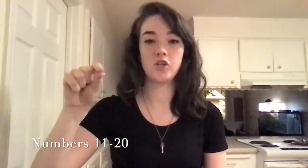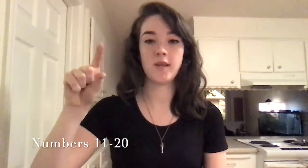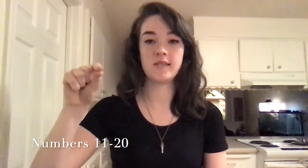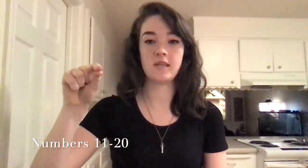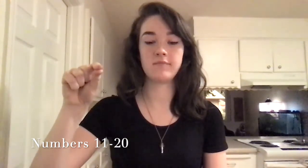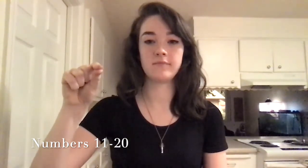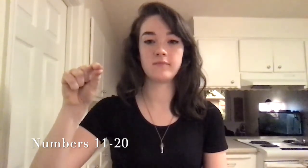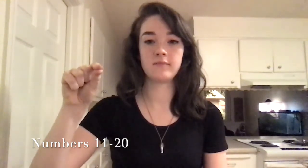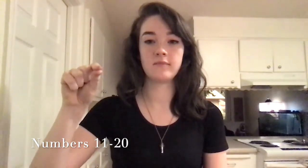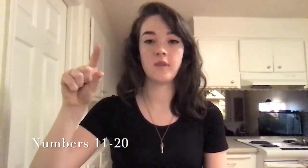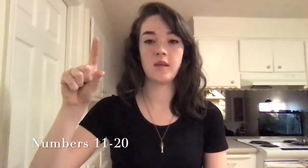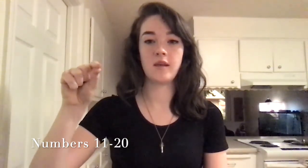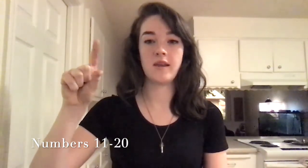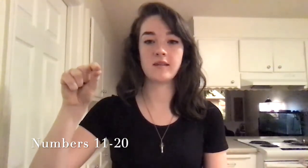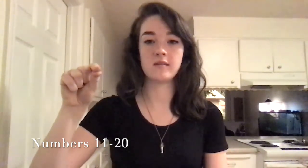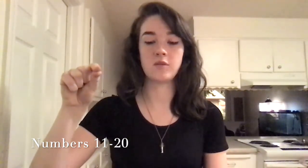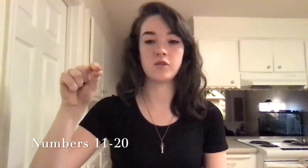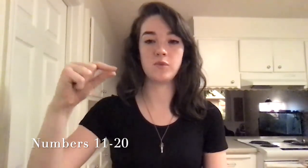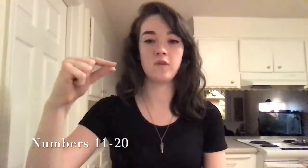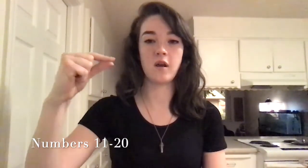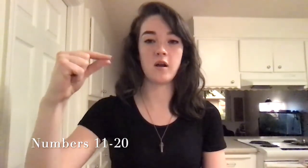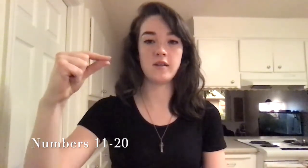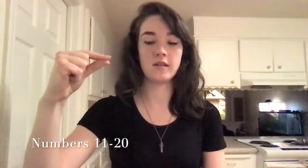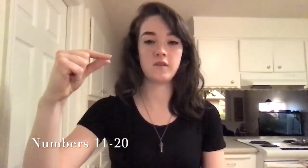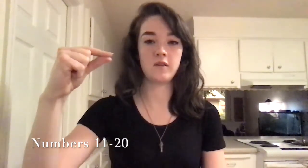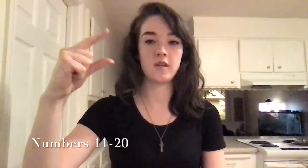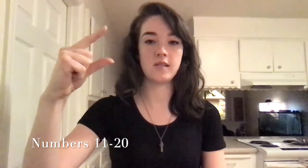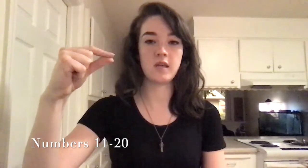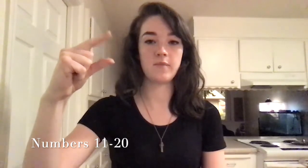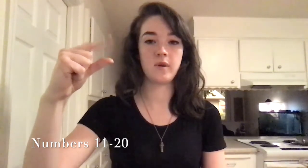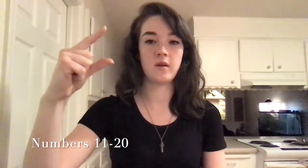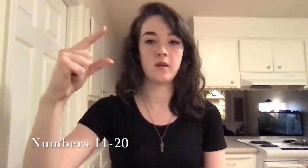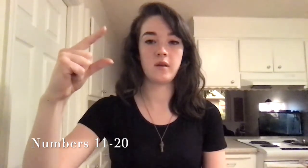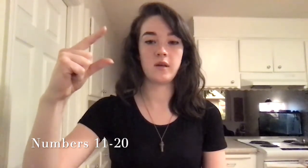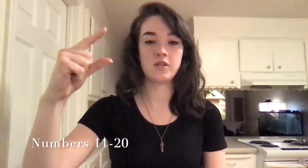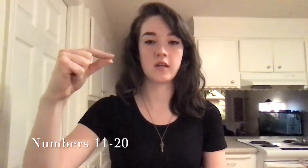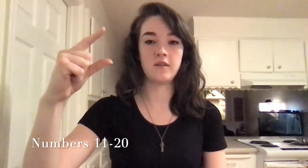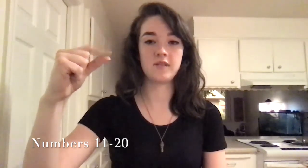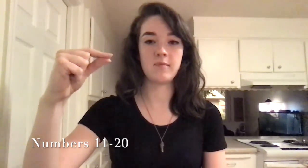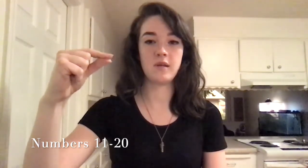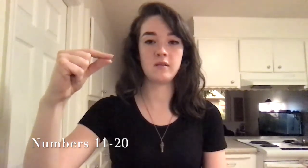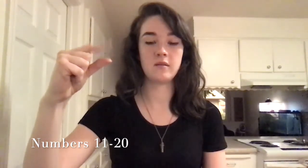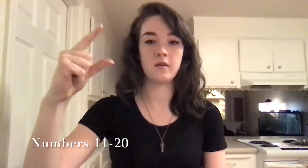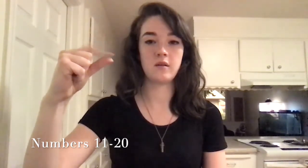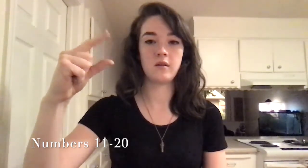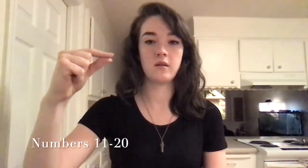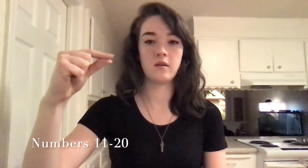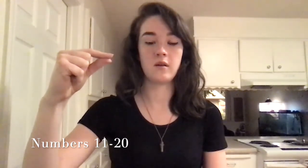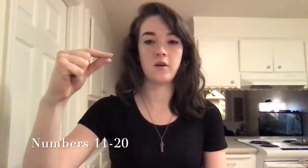20. Nice. So just moving our index finger, if you can see it. It's just kind of tapping on our